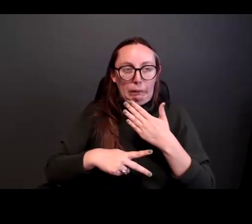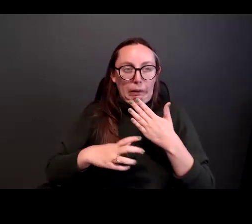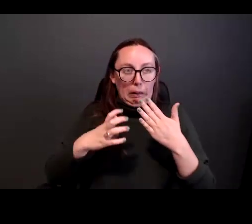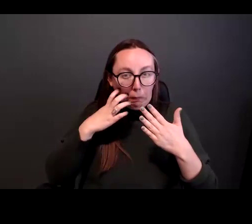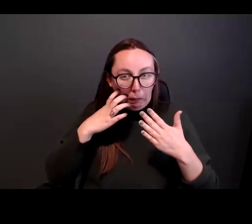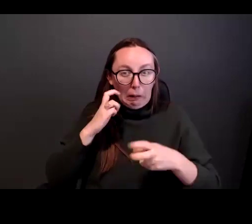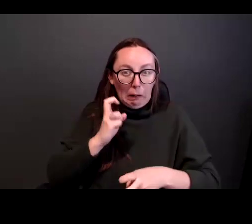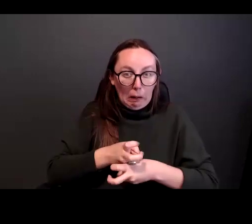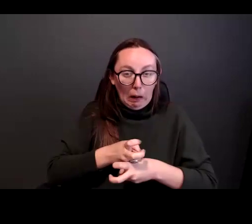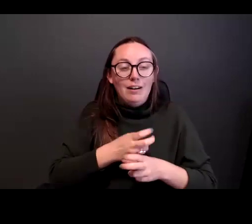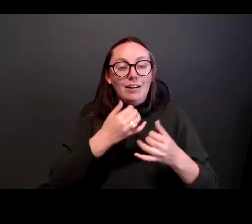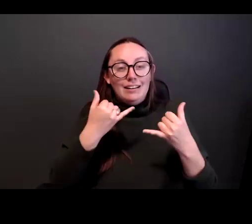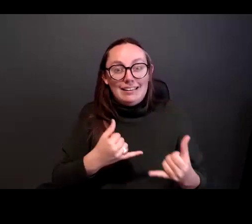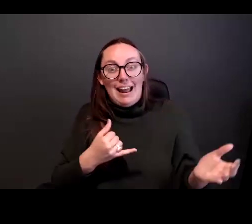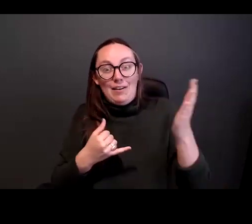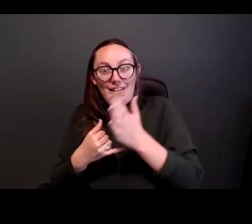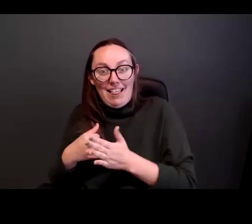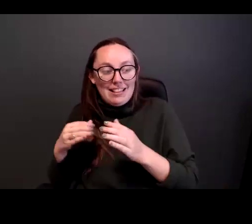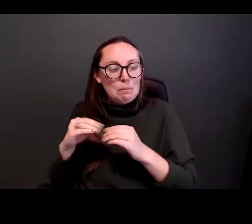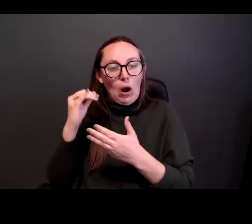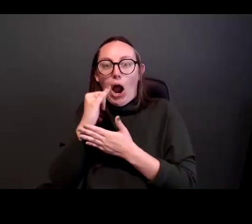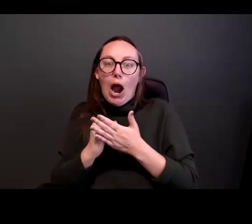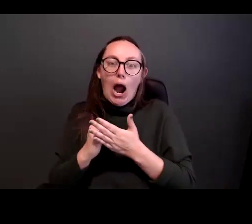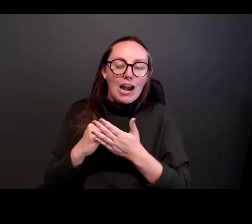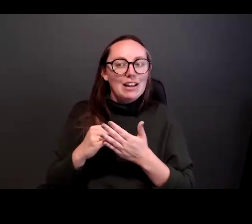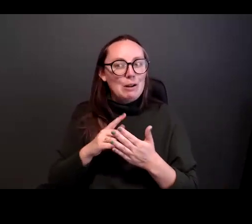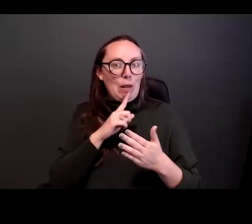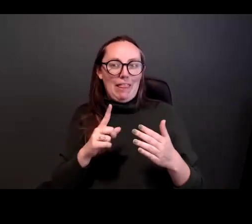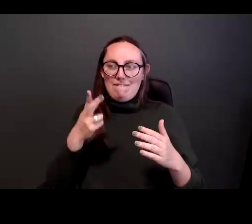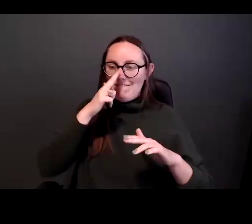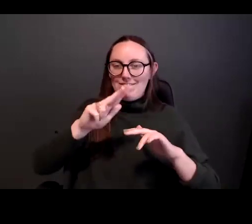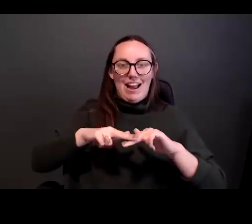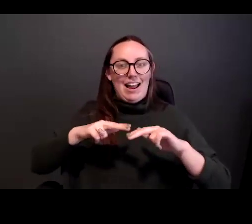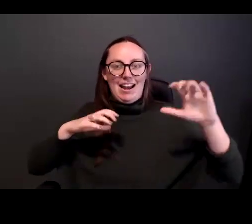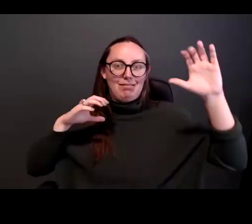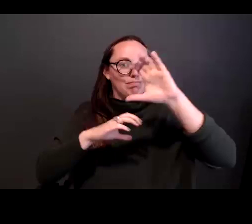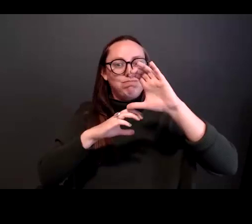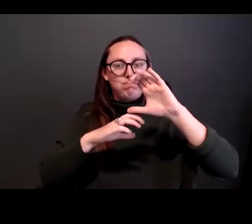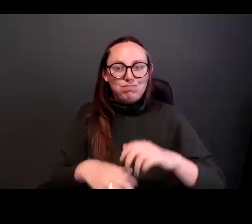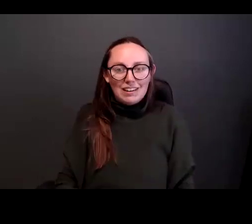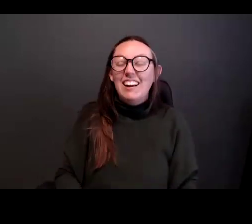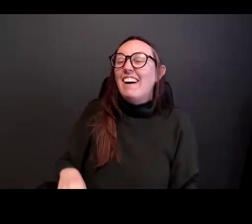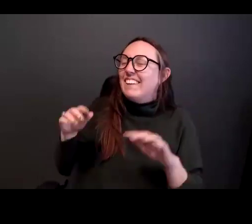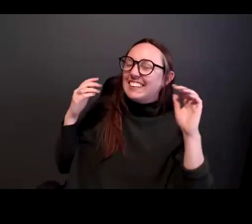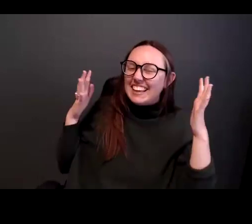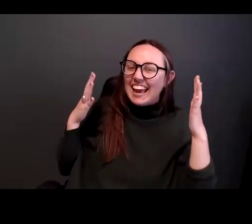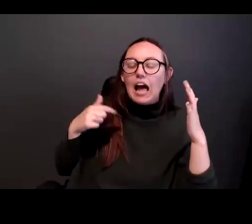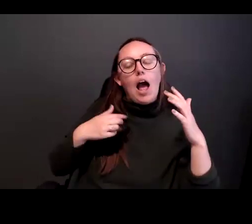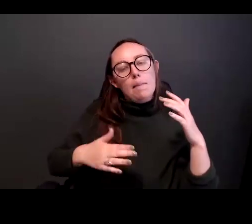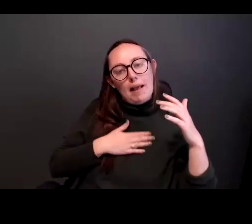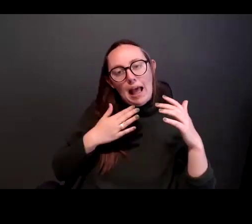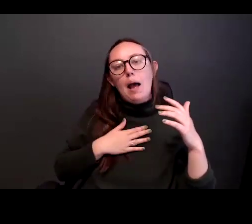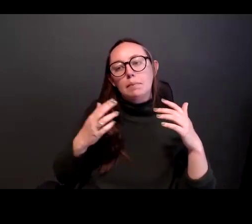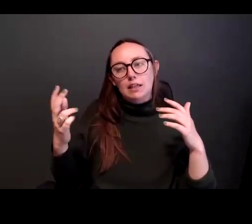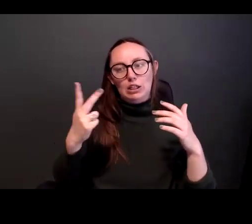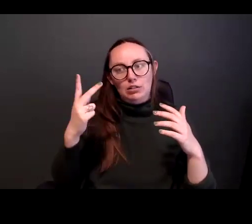other. Oh, good. Yeah. I'm glad y'all enjoyed it. You know, the interactive sessions are always tricky